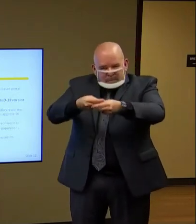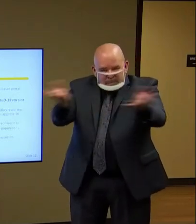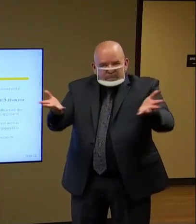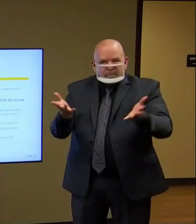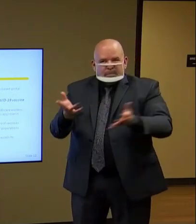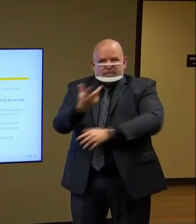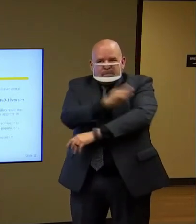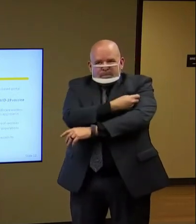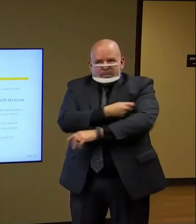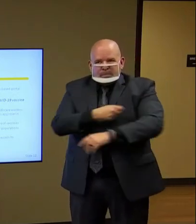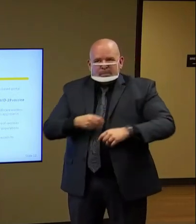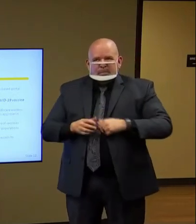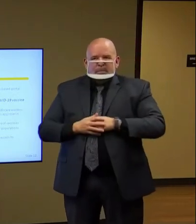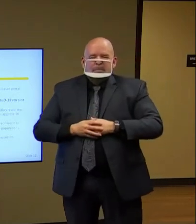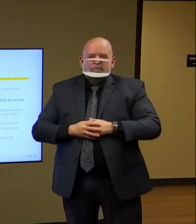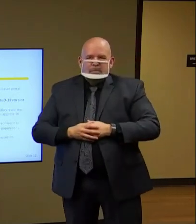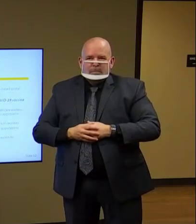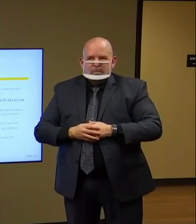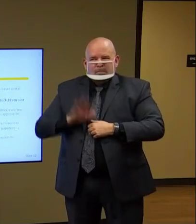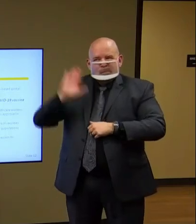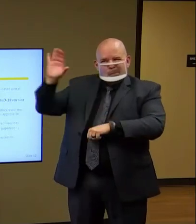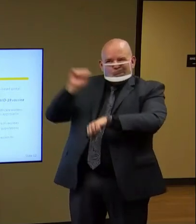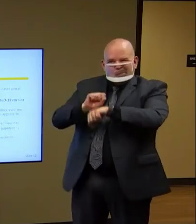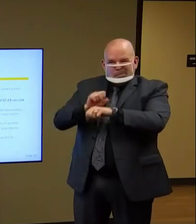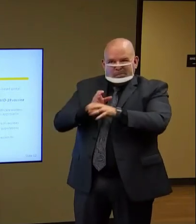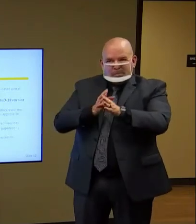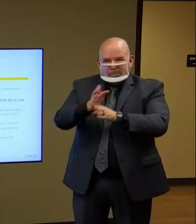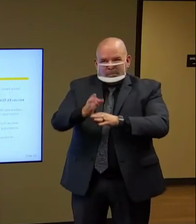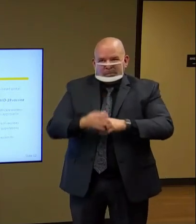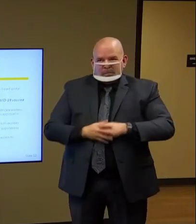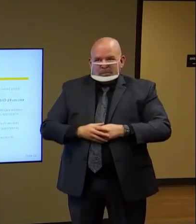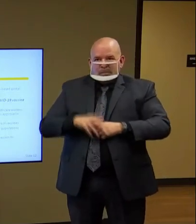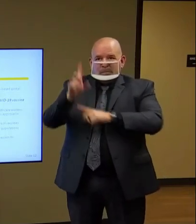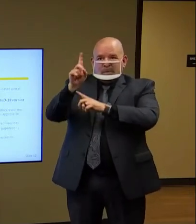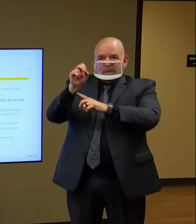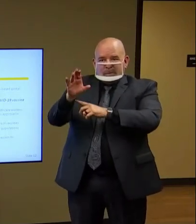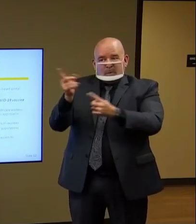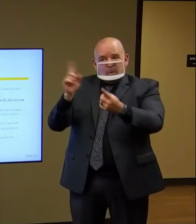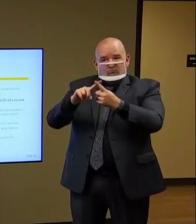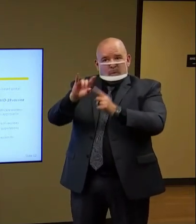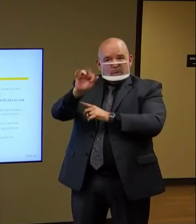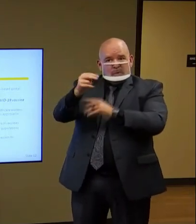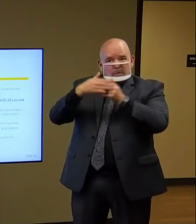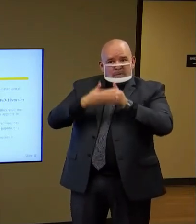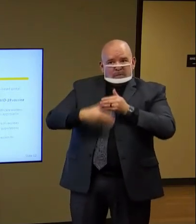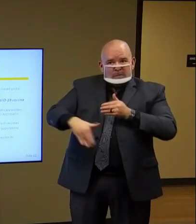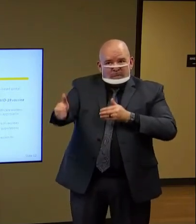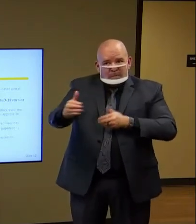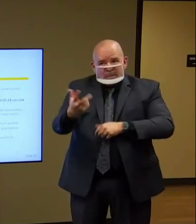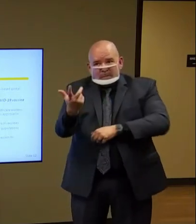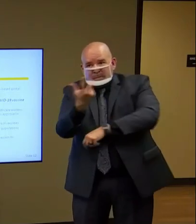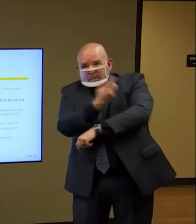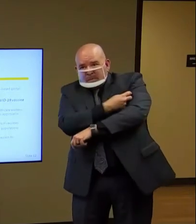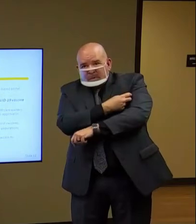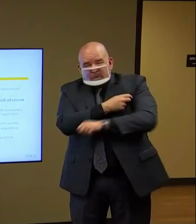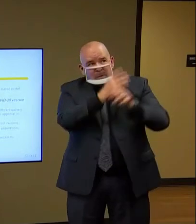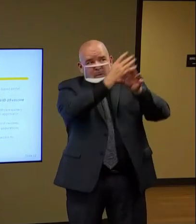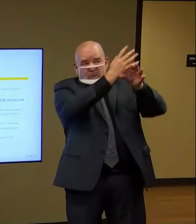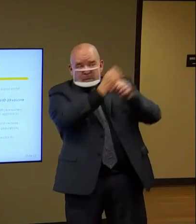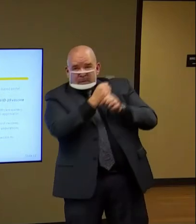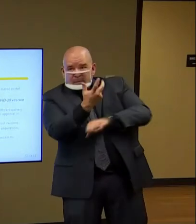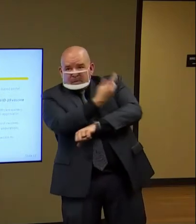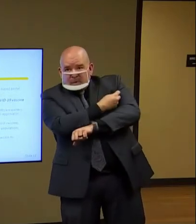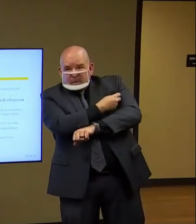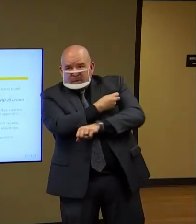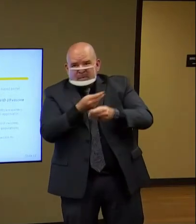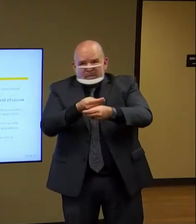now, December to January, where there's limited supply of vaccine, but they're being direct shipped. You heard Methodist